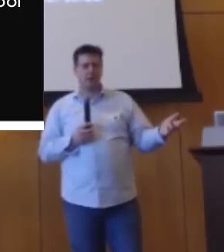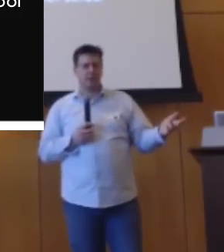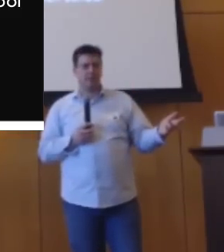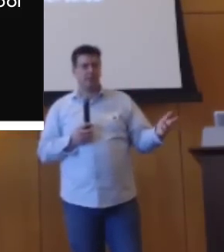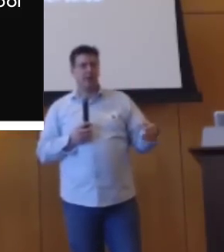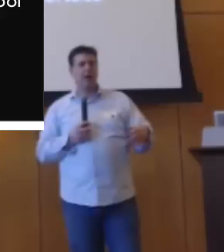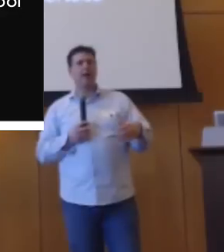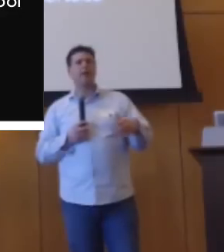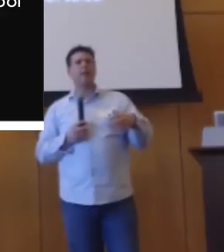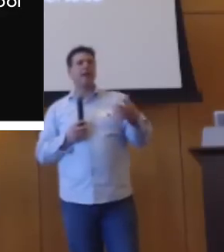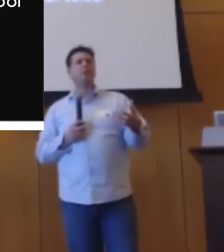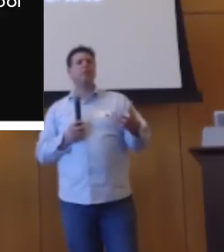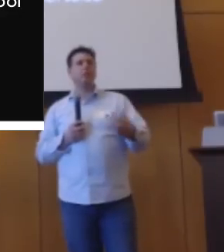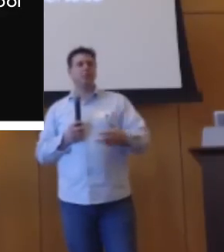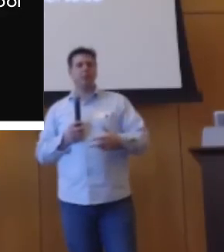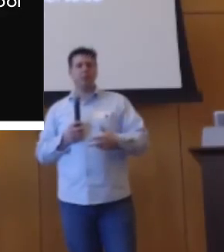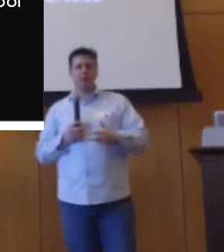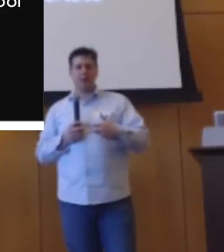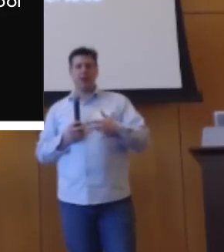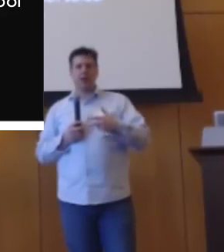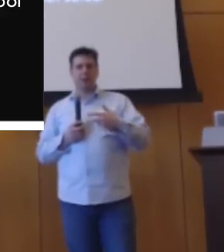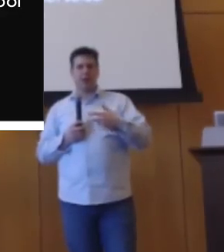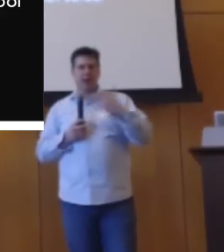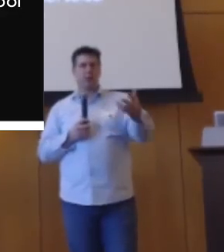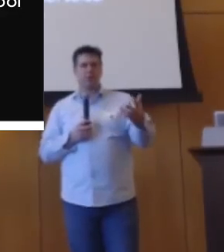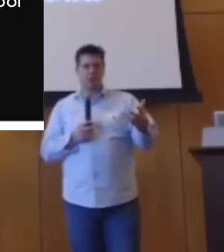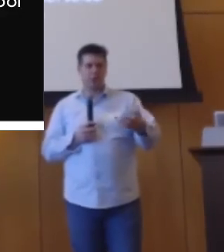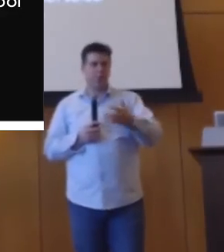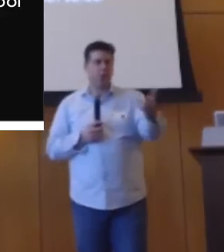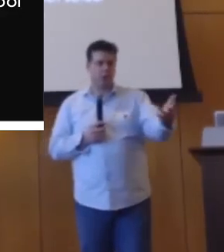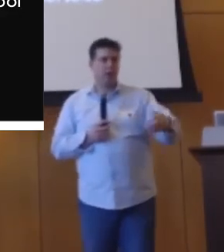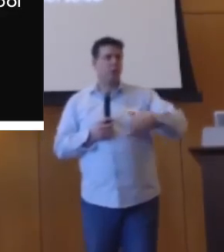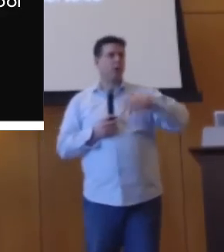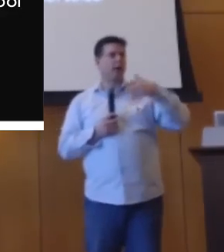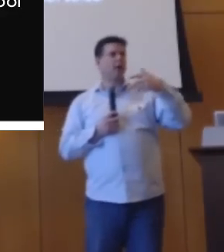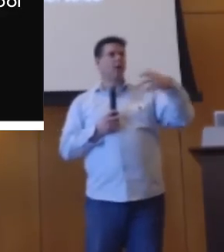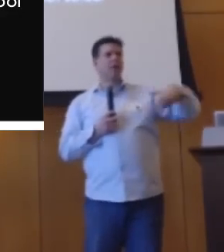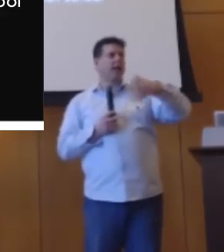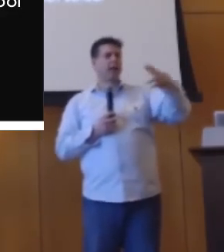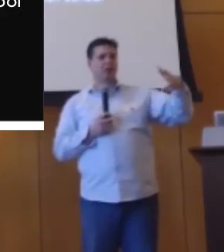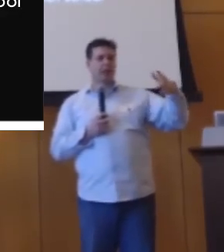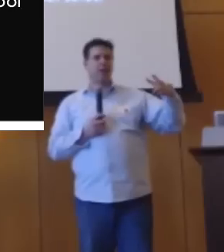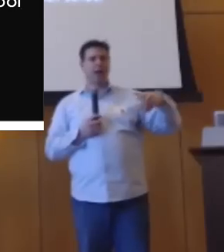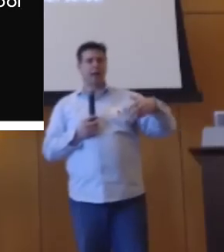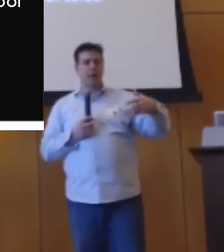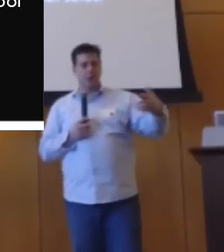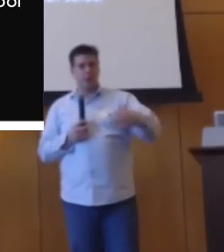kids. And that is really when people say that a language was born, when all of that came together, and new